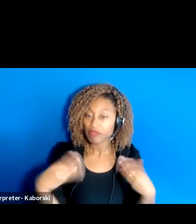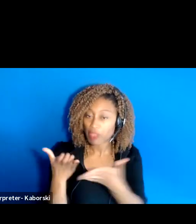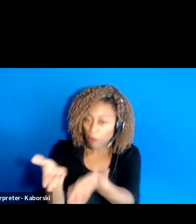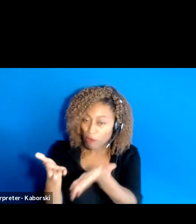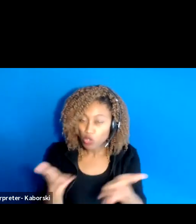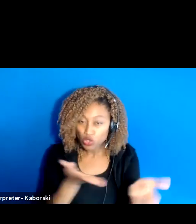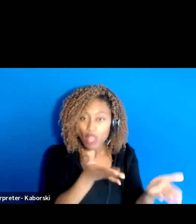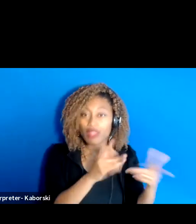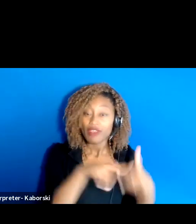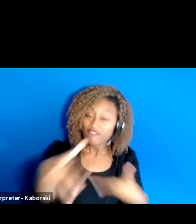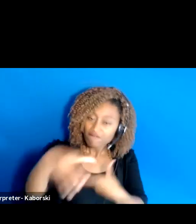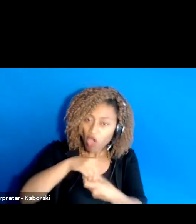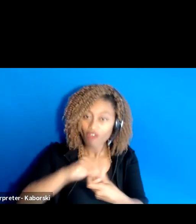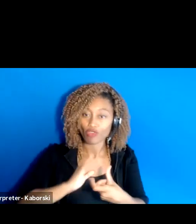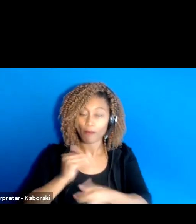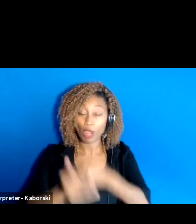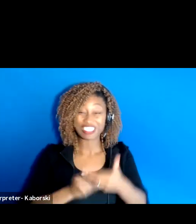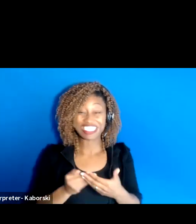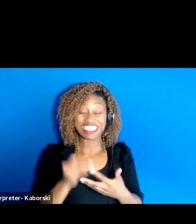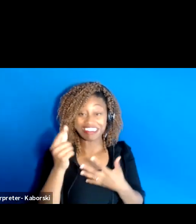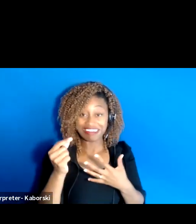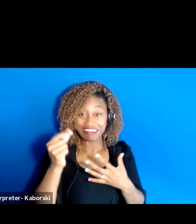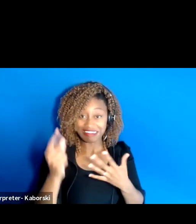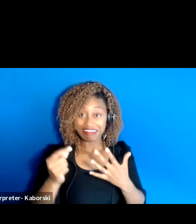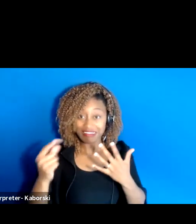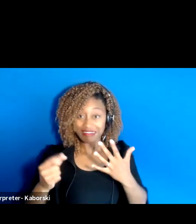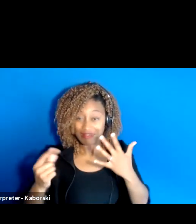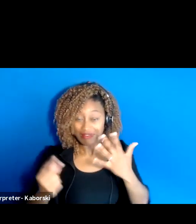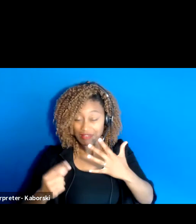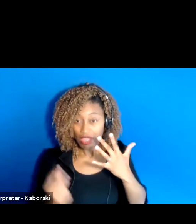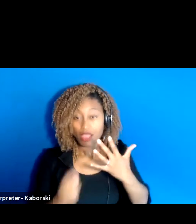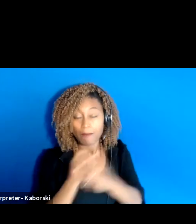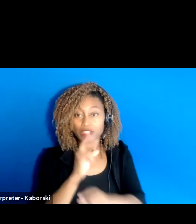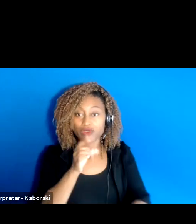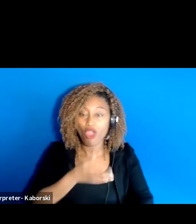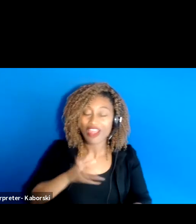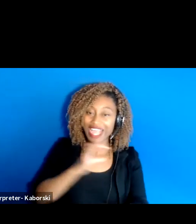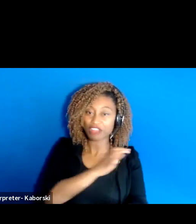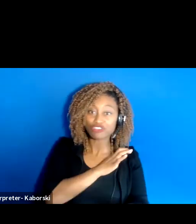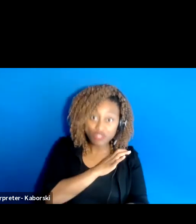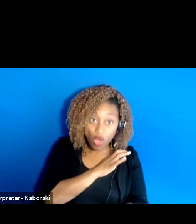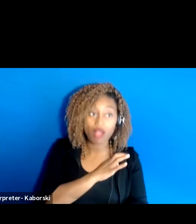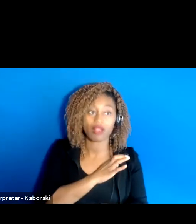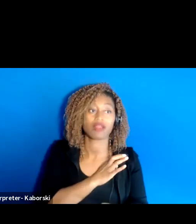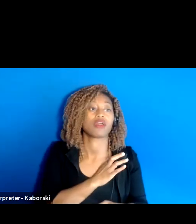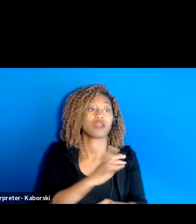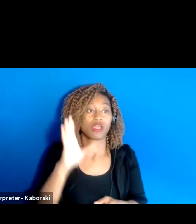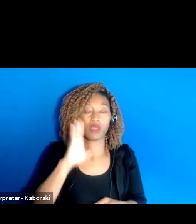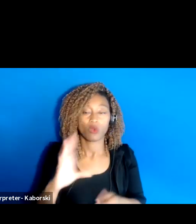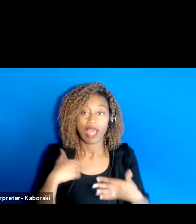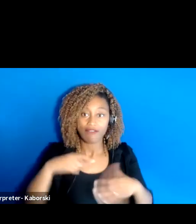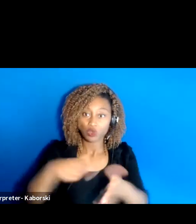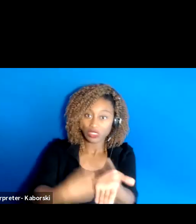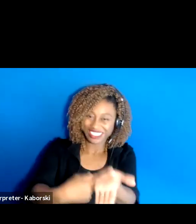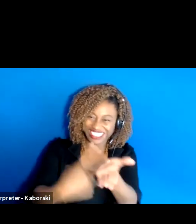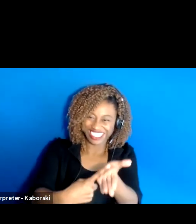process. And we made sure for each of those projects, our council actually, they had a discussion about